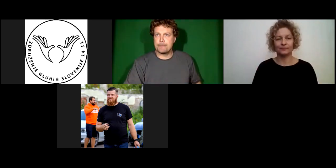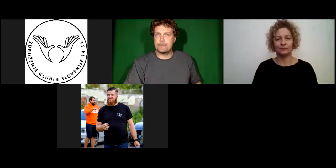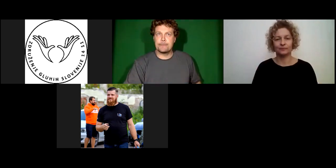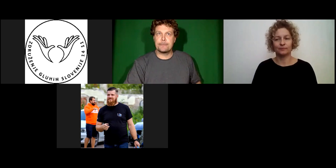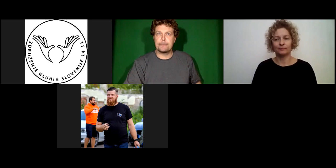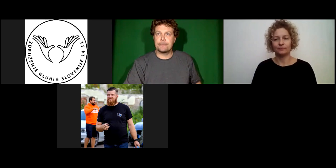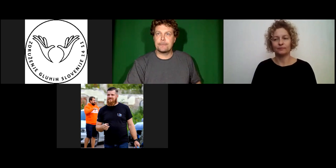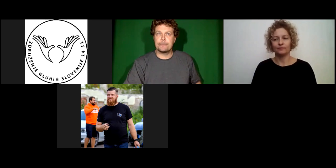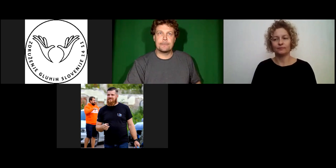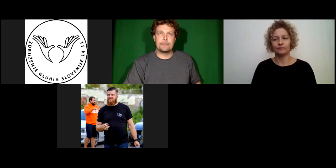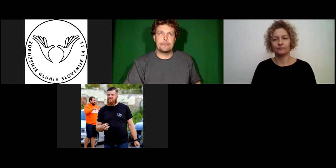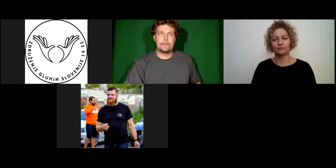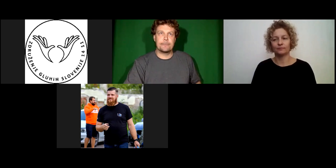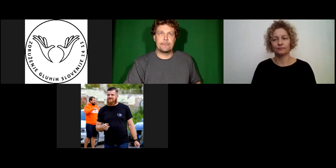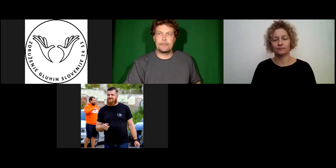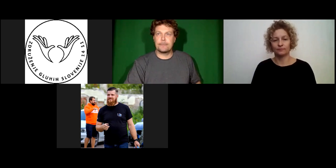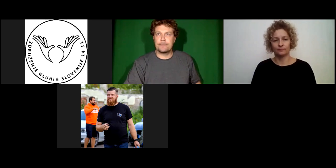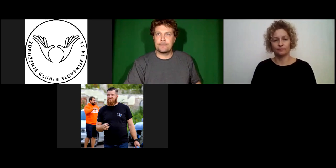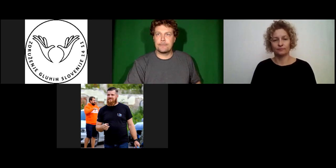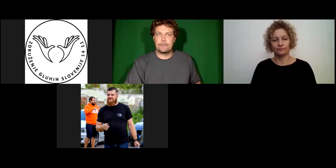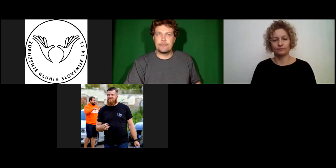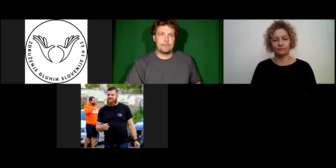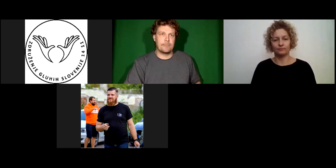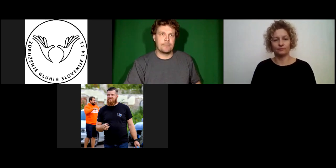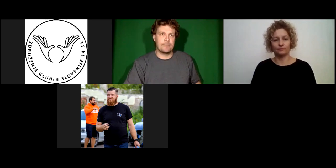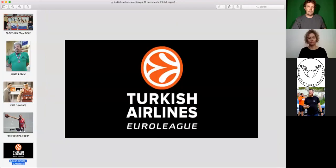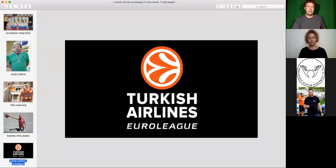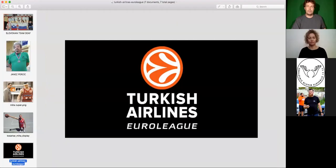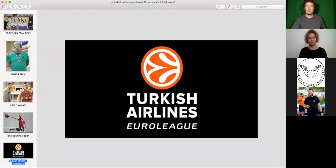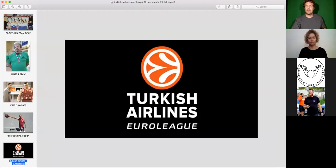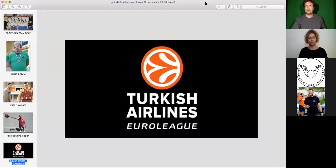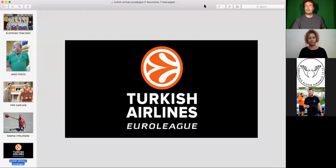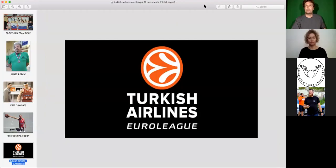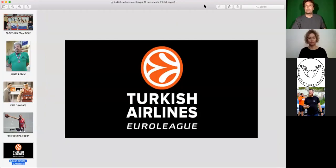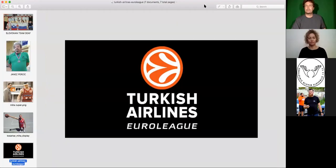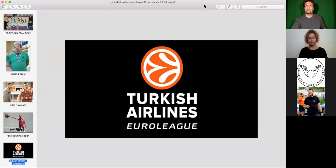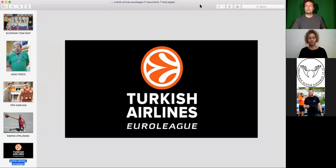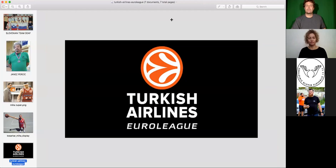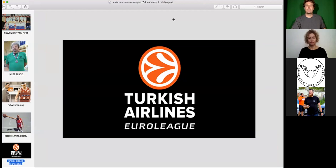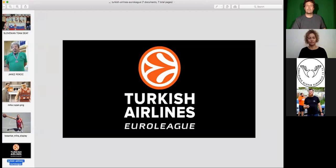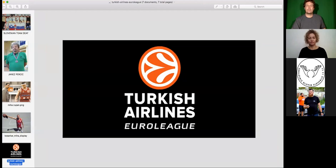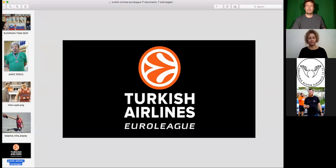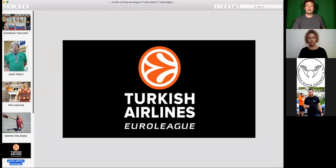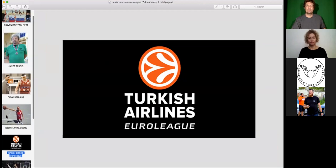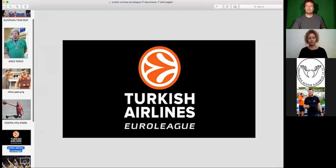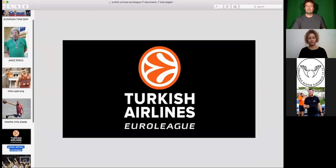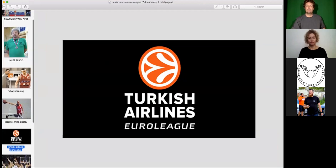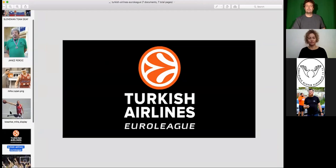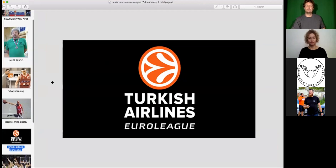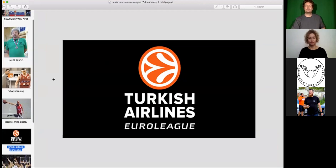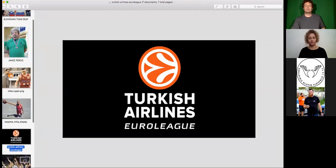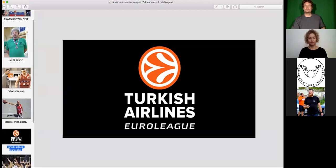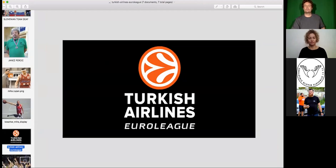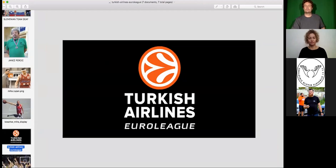of that league. And let me pull up the next slide. I'll show you which one I want to be a part